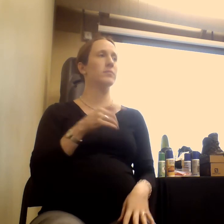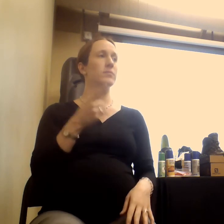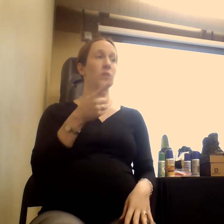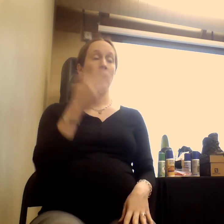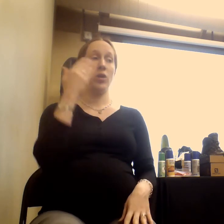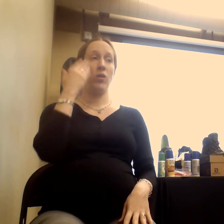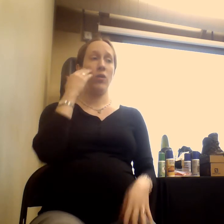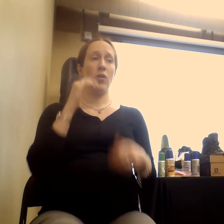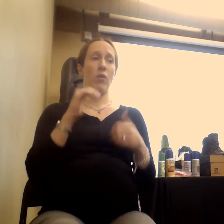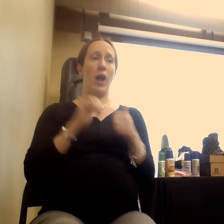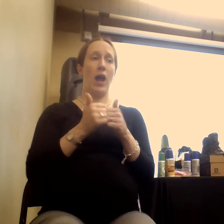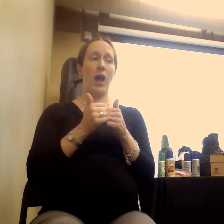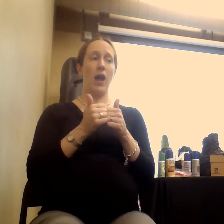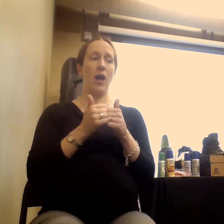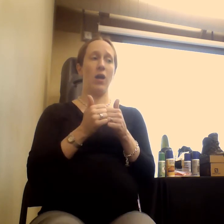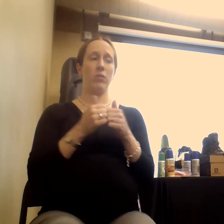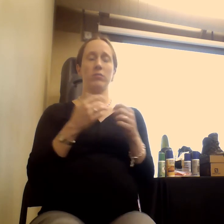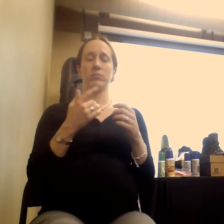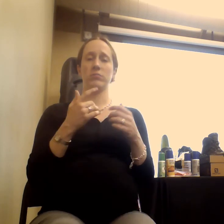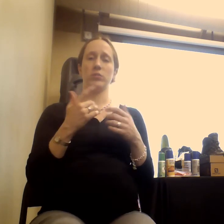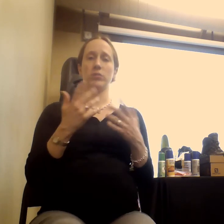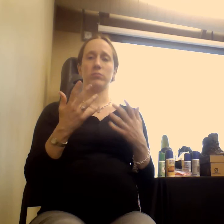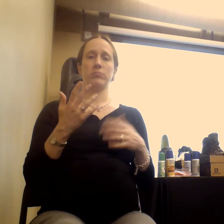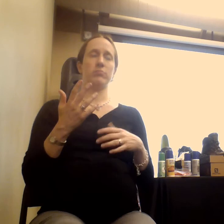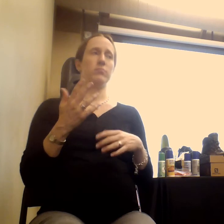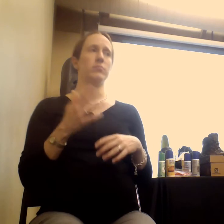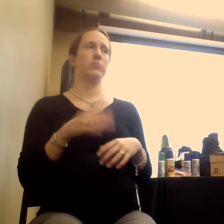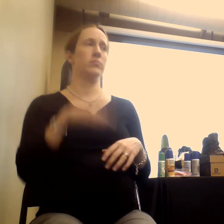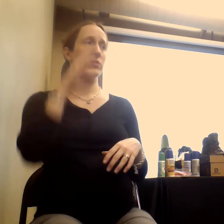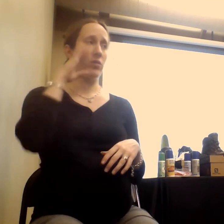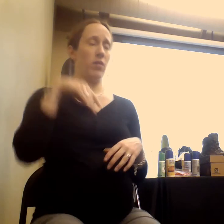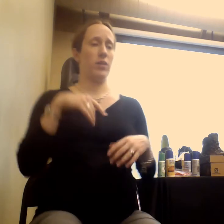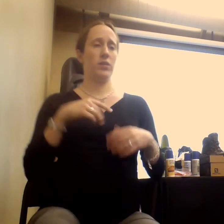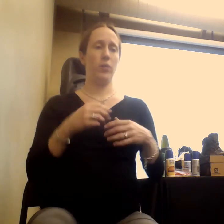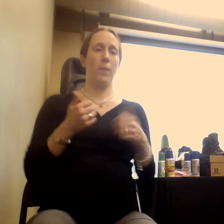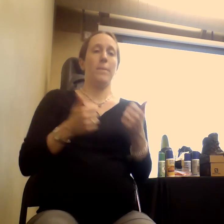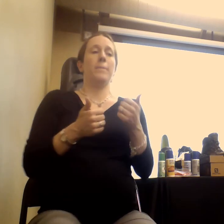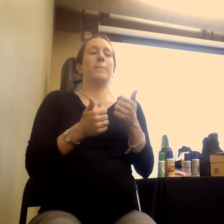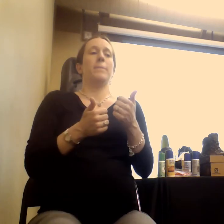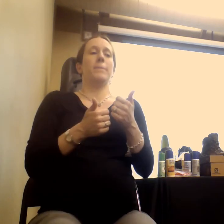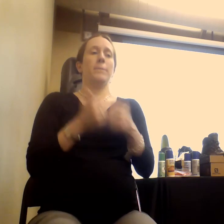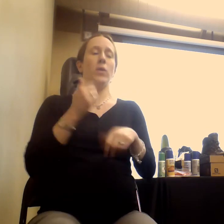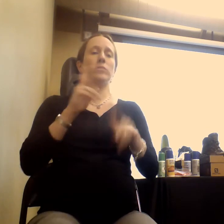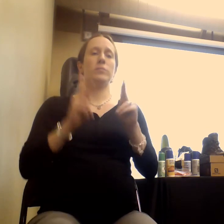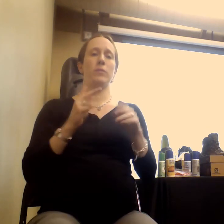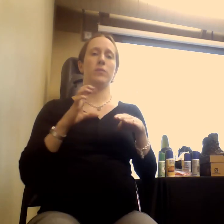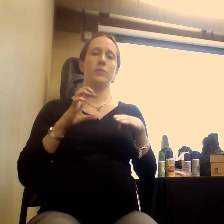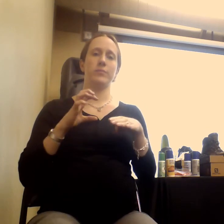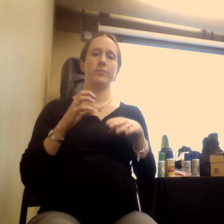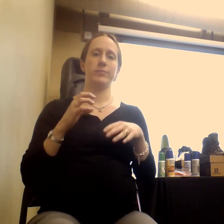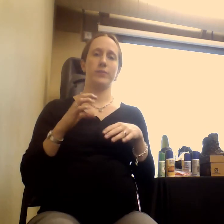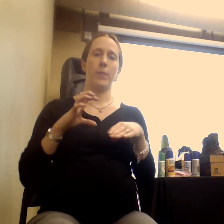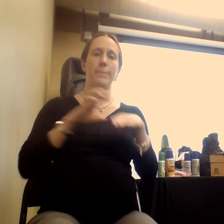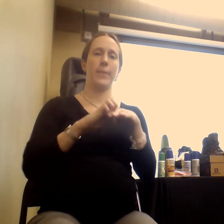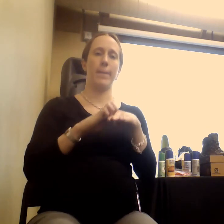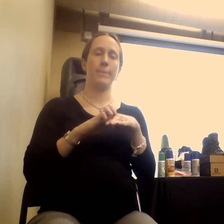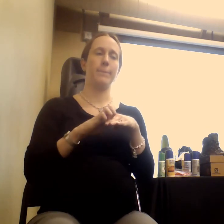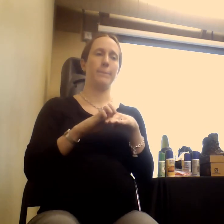cause, Playing with them? other than playing with them, which don't do. Most adults know that part of it. Okay,